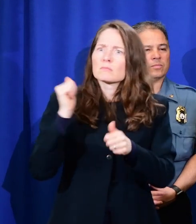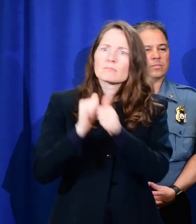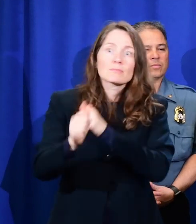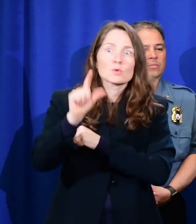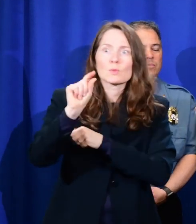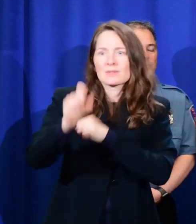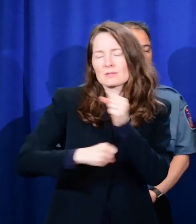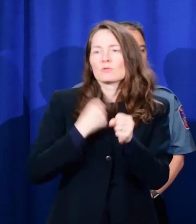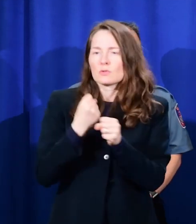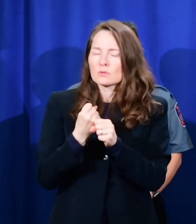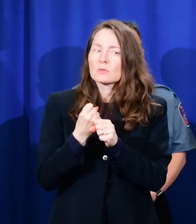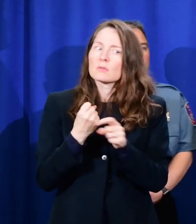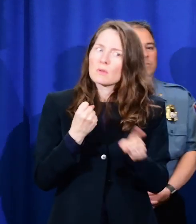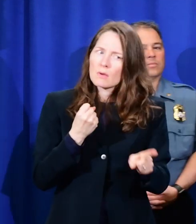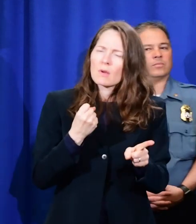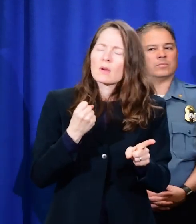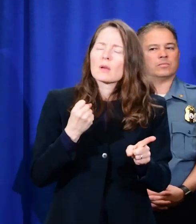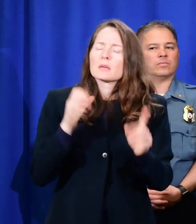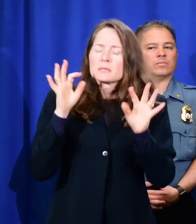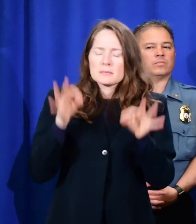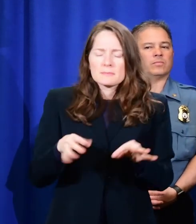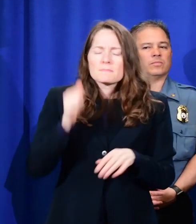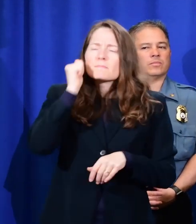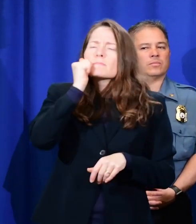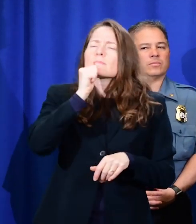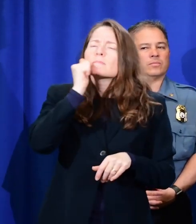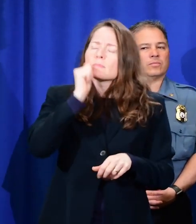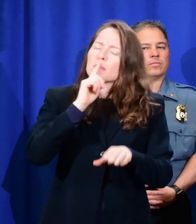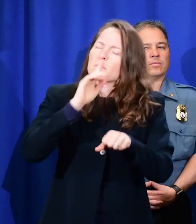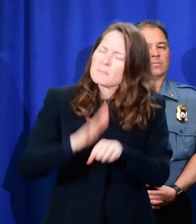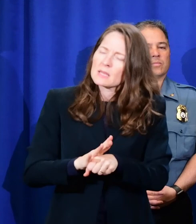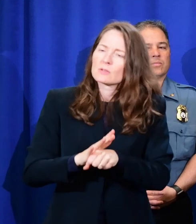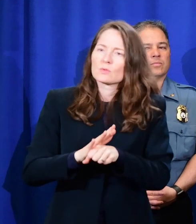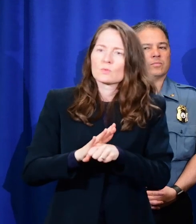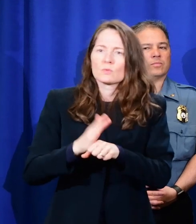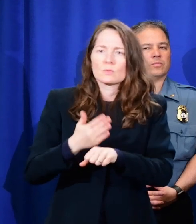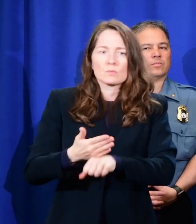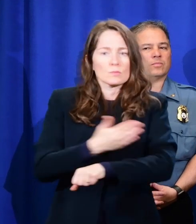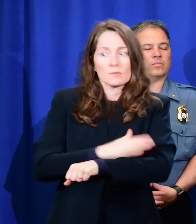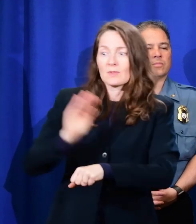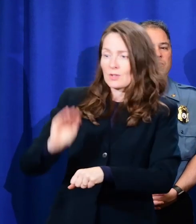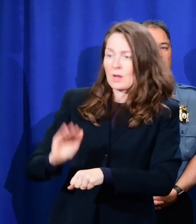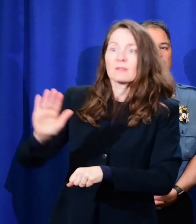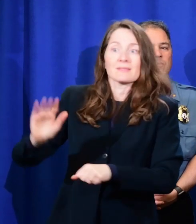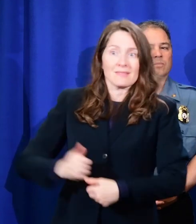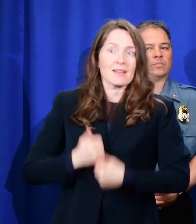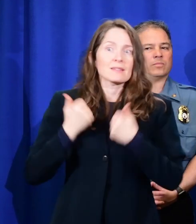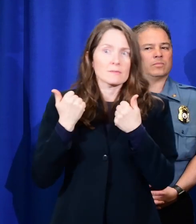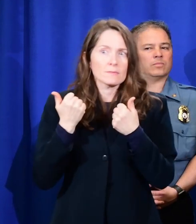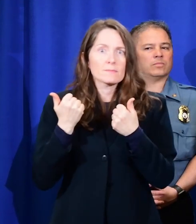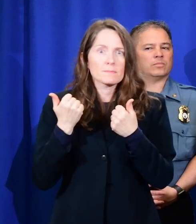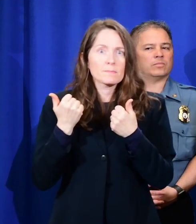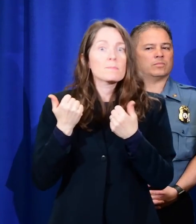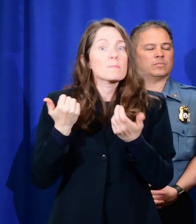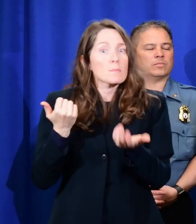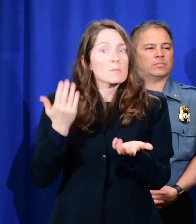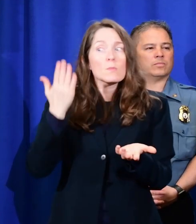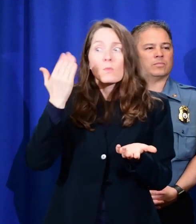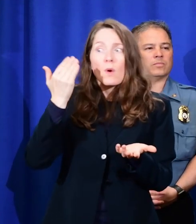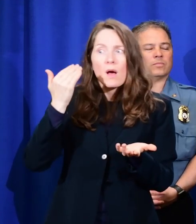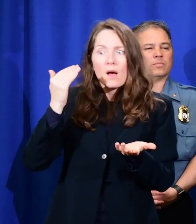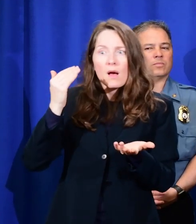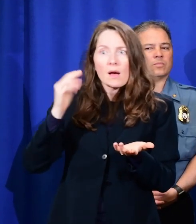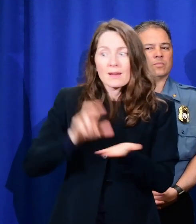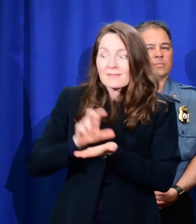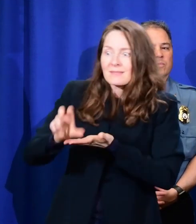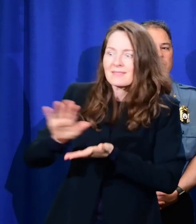to spend each and every day committed to improving the lives of children and knowing that helping a child is an investment in our community's future is what